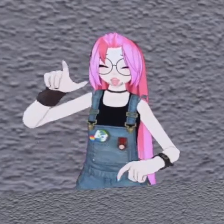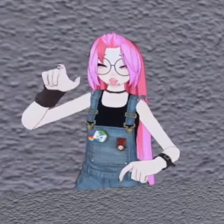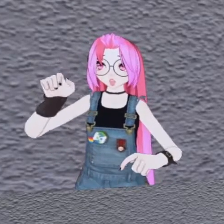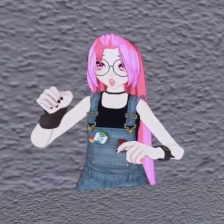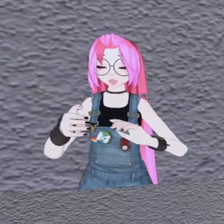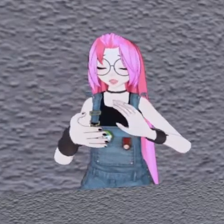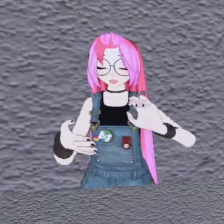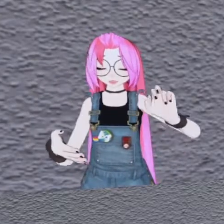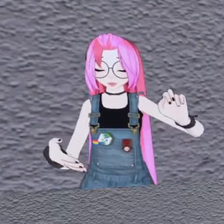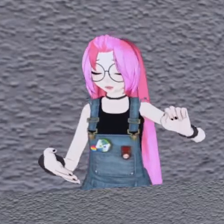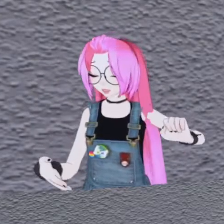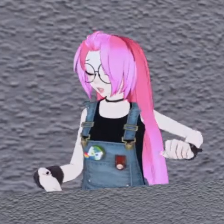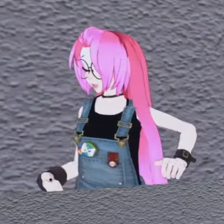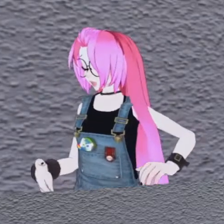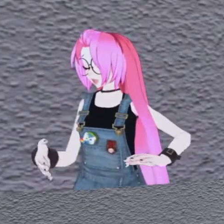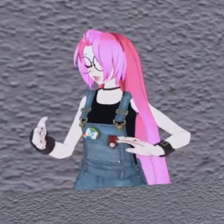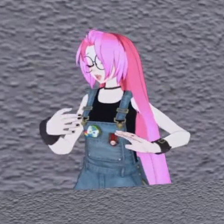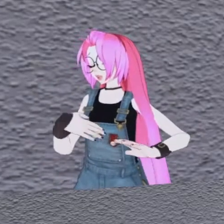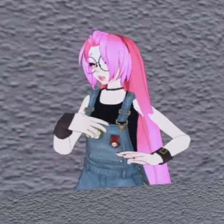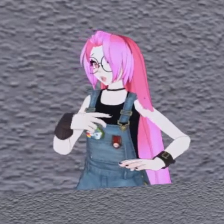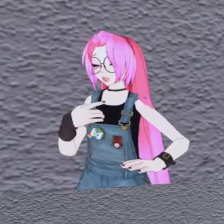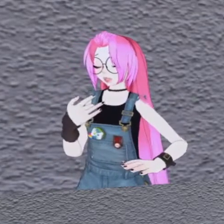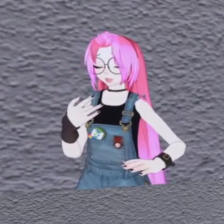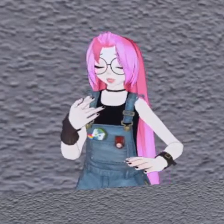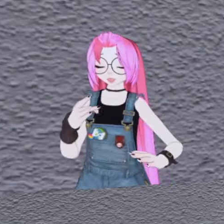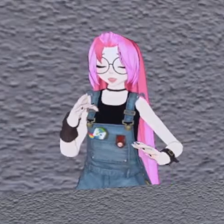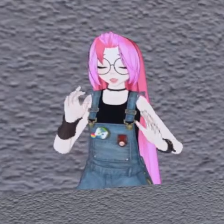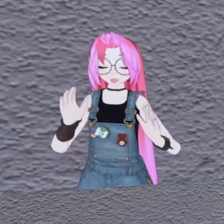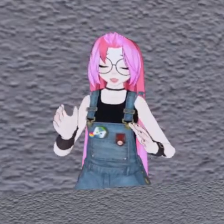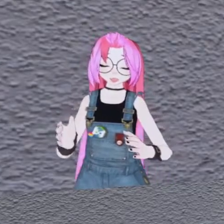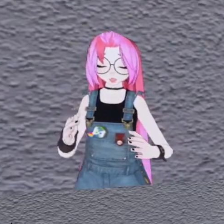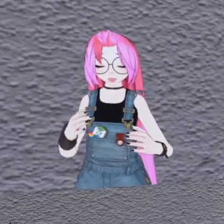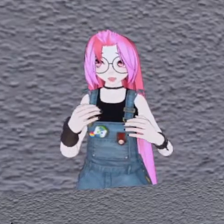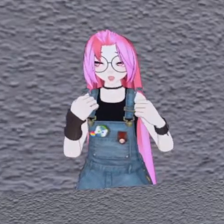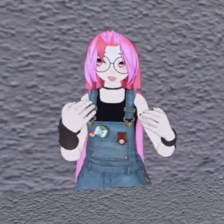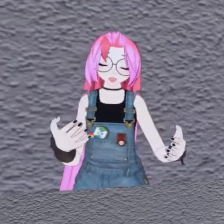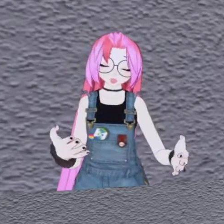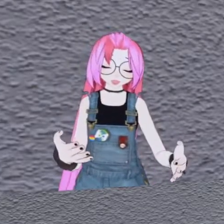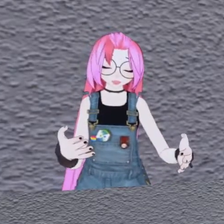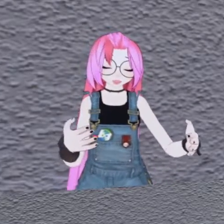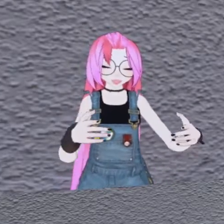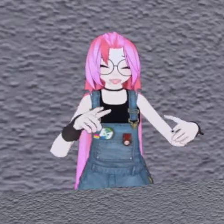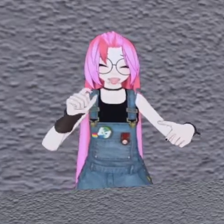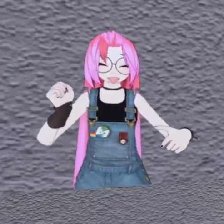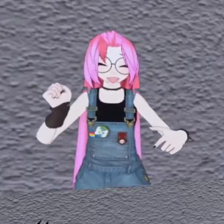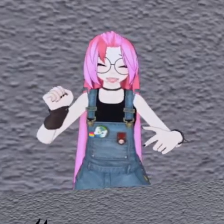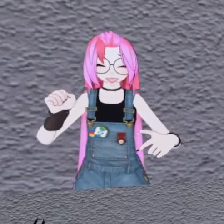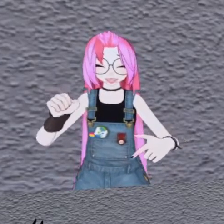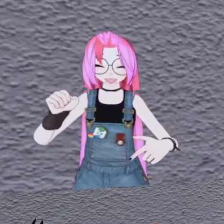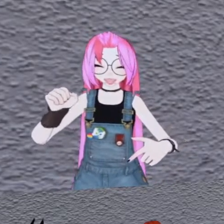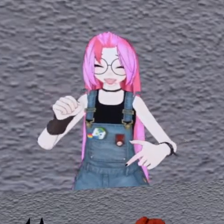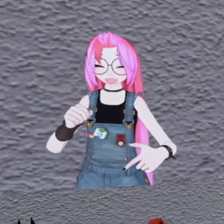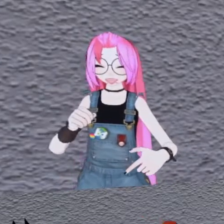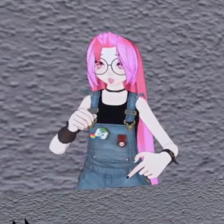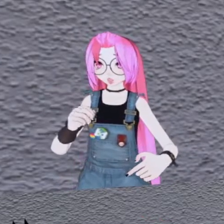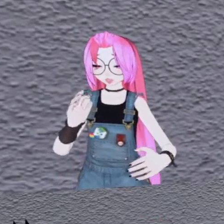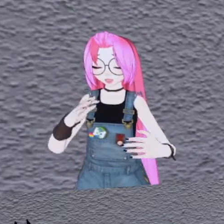Gallaudet College. Like, I feel like there's people who would be able to give you a much better speech about Gallaudet than me.